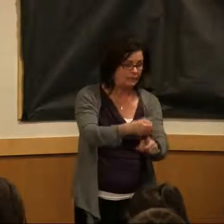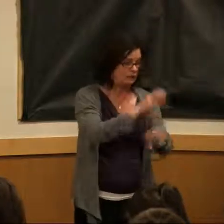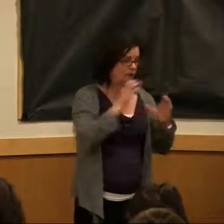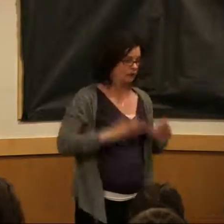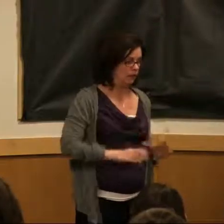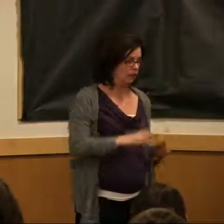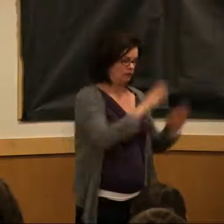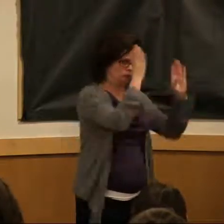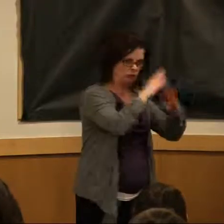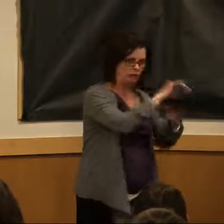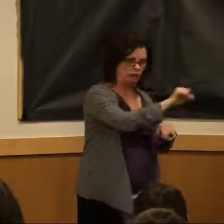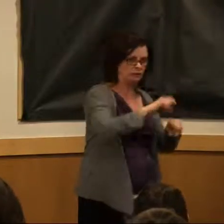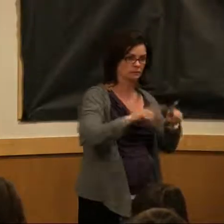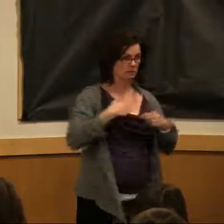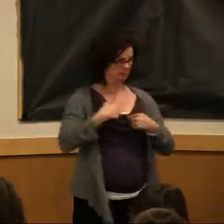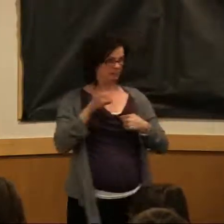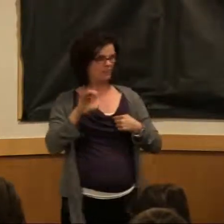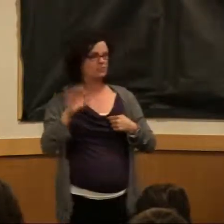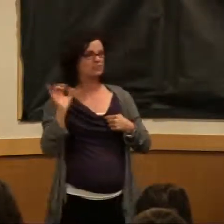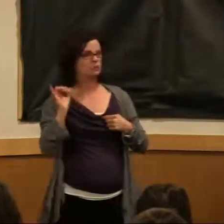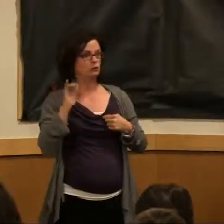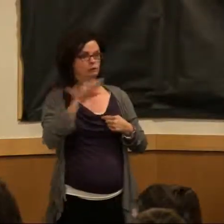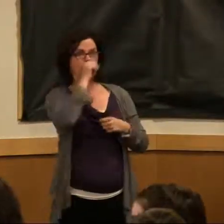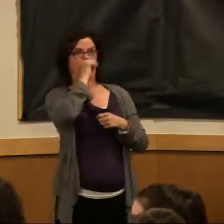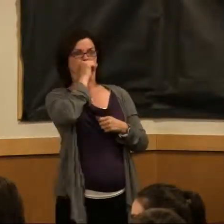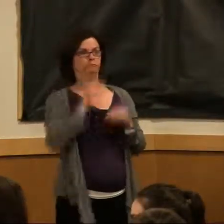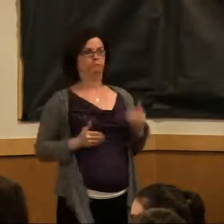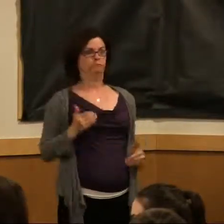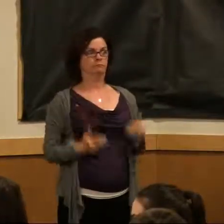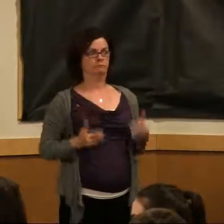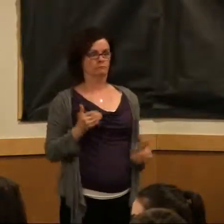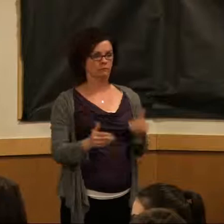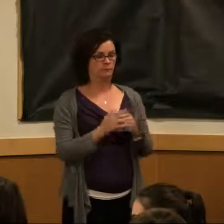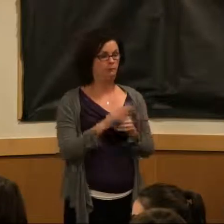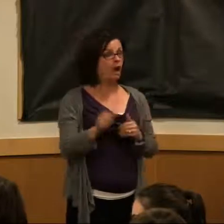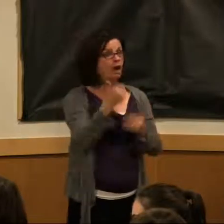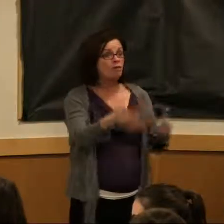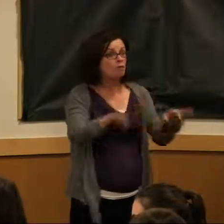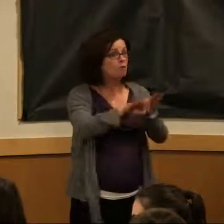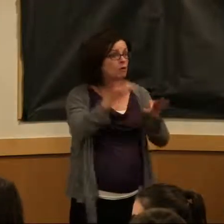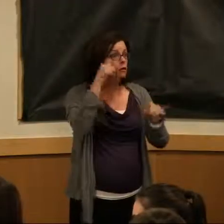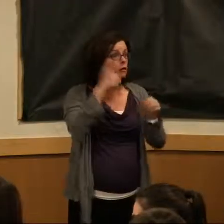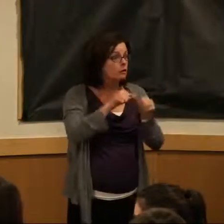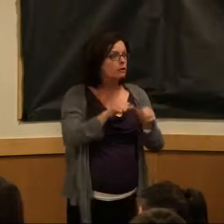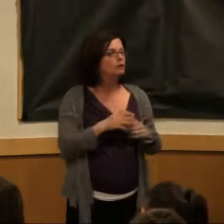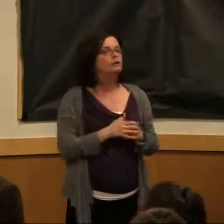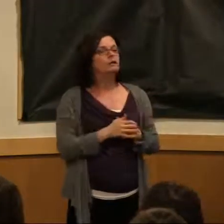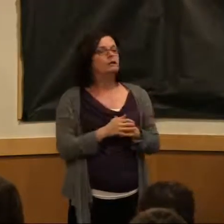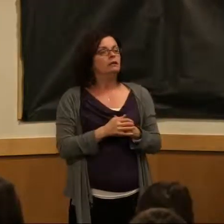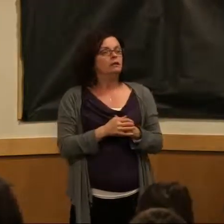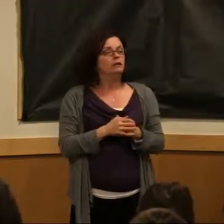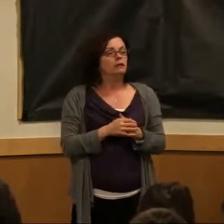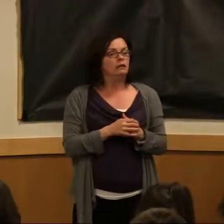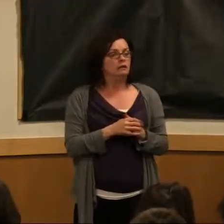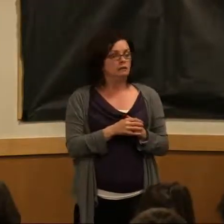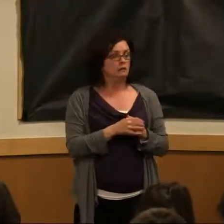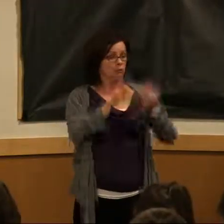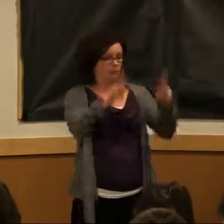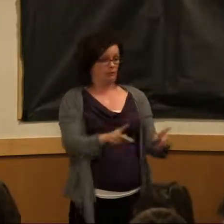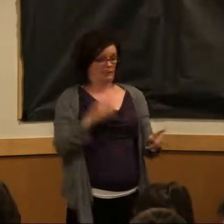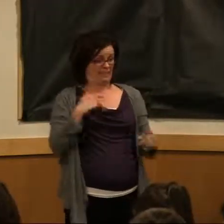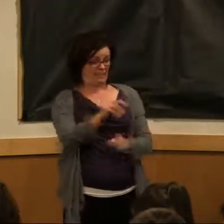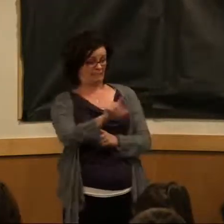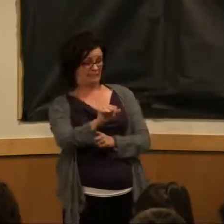client. The main thing is you have to be able to look past anybody's